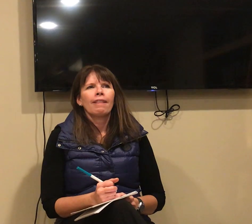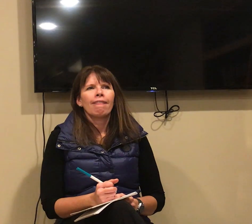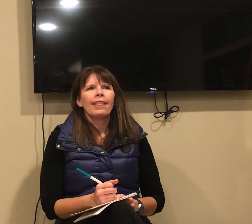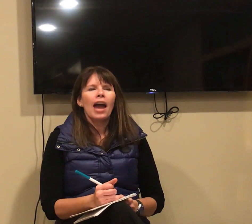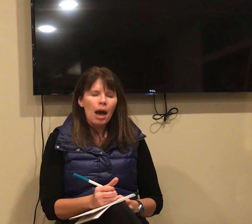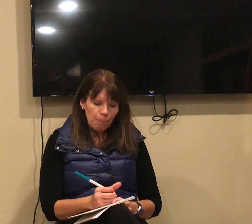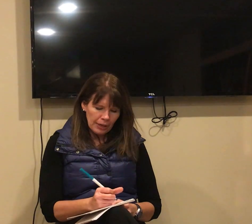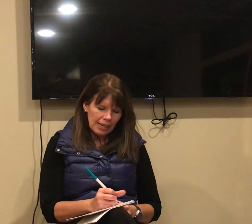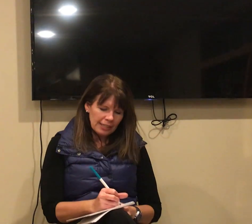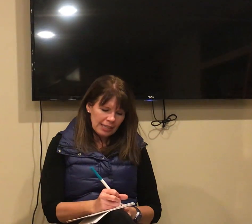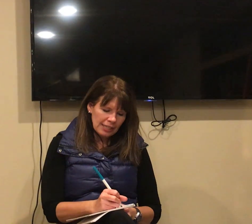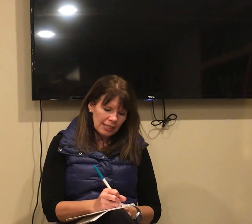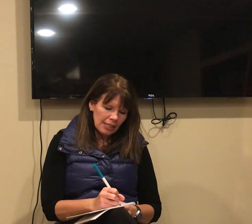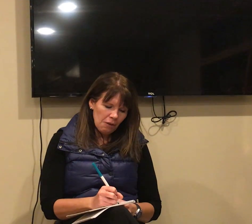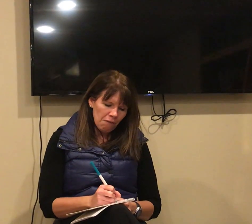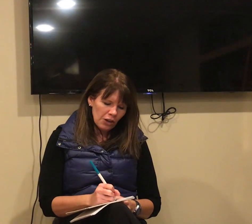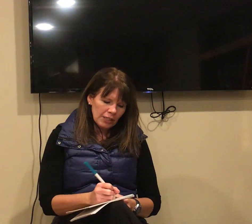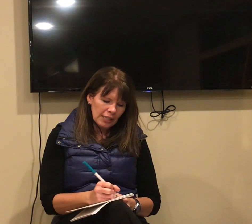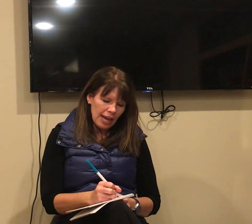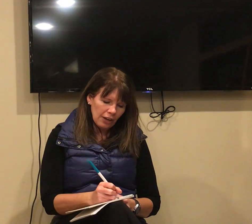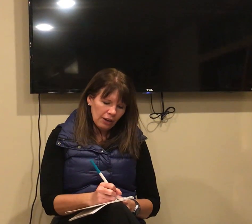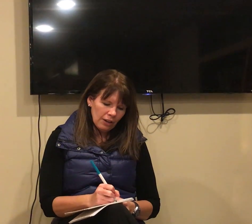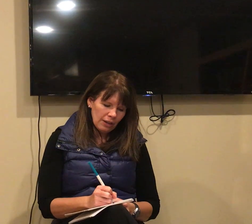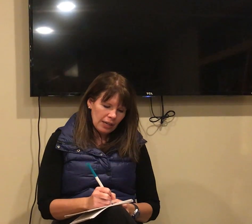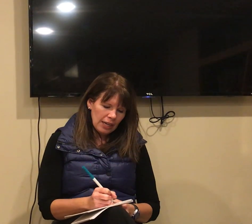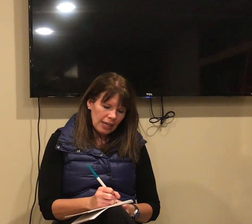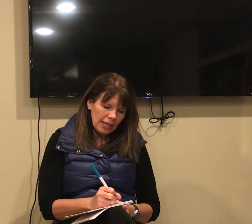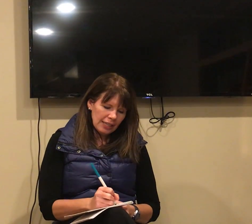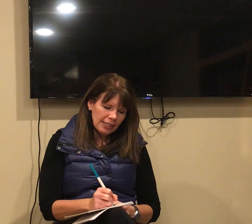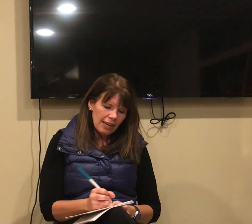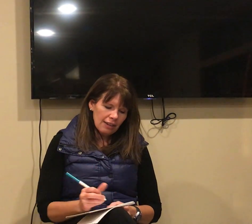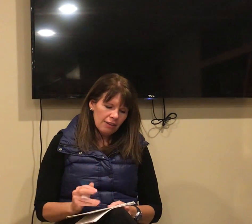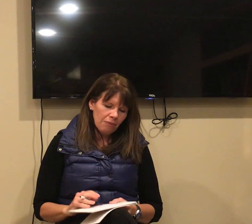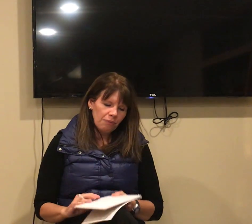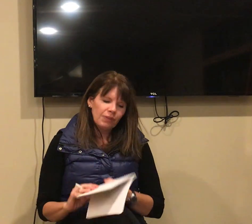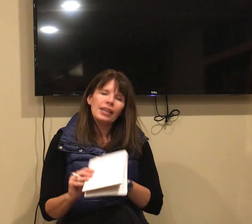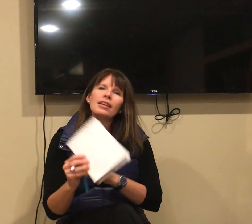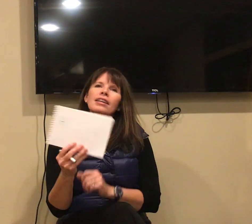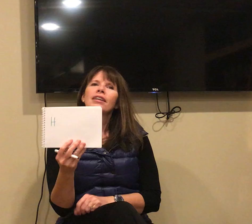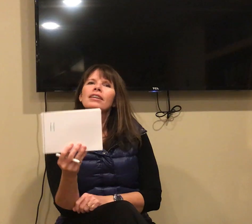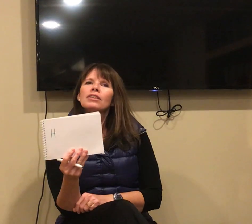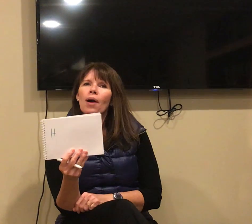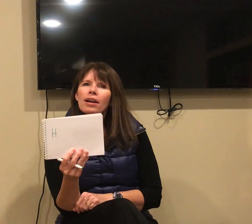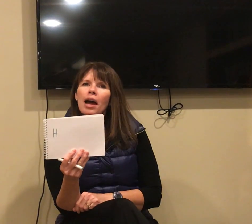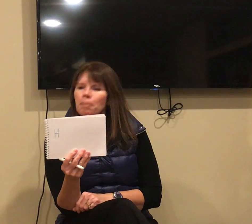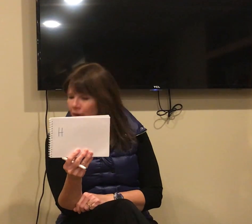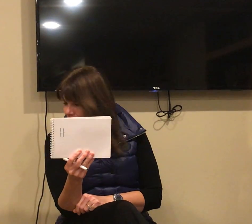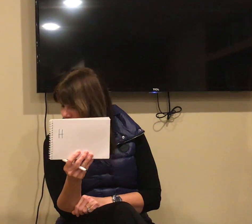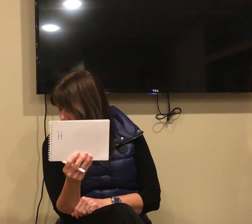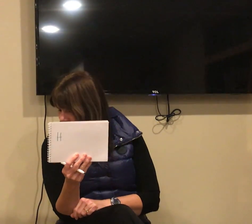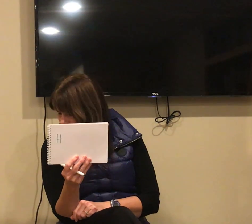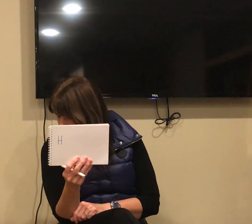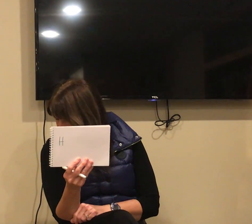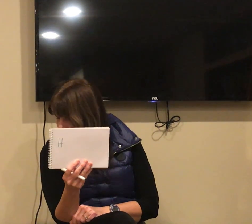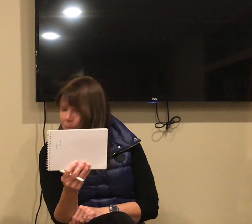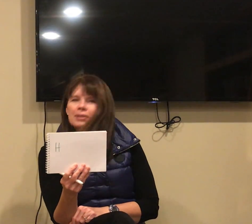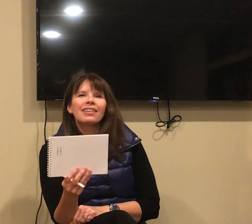Uppercase. Uppercase because it's the first letter in a title. So an uppercase H. Oops.